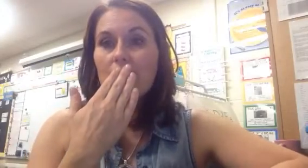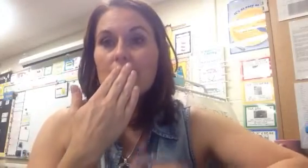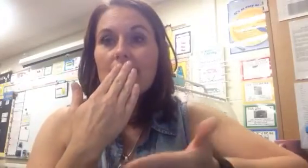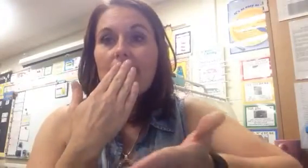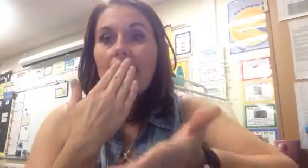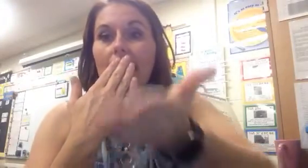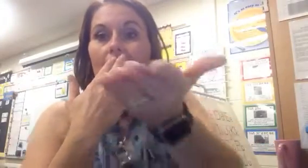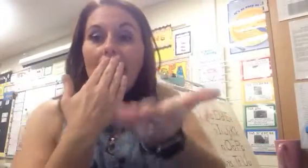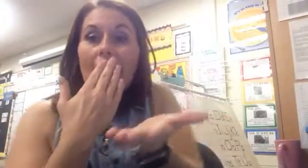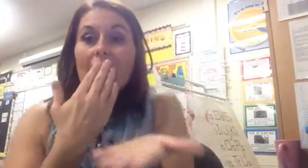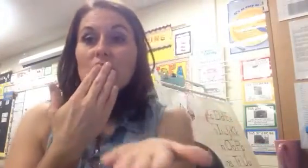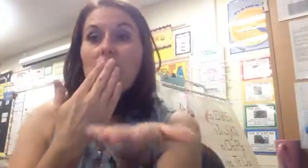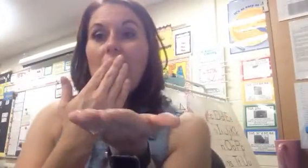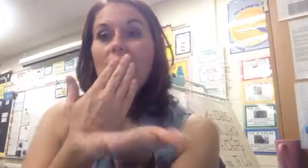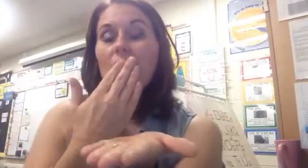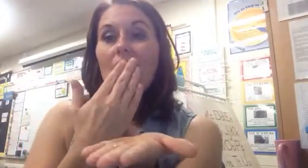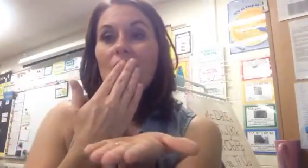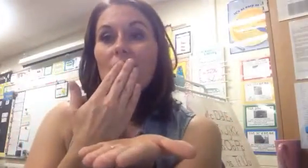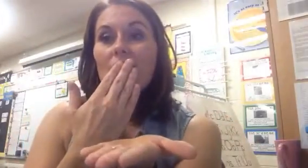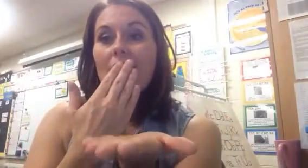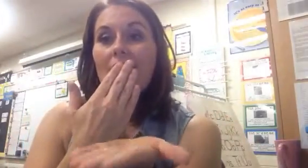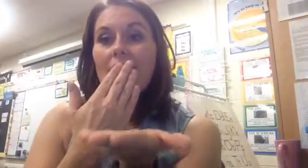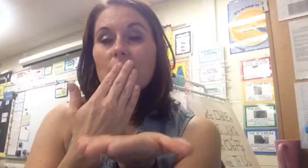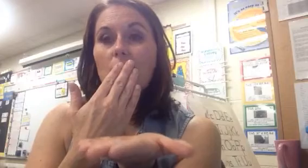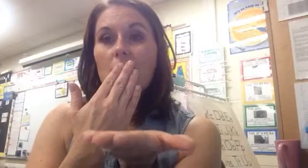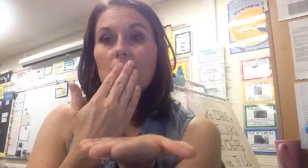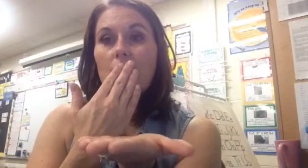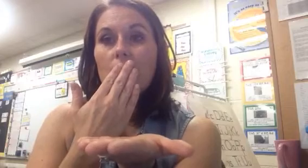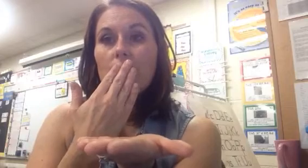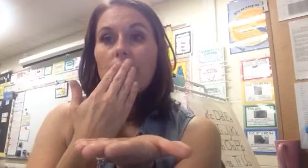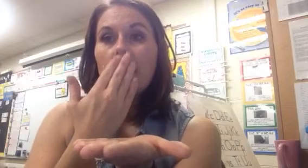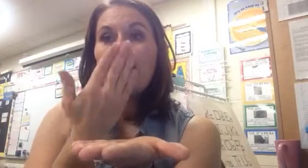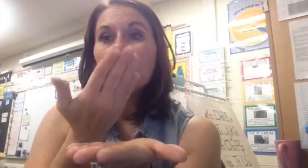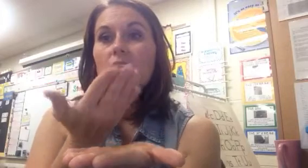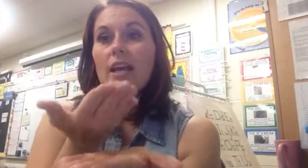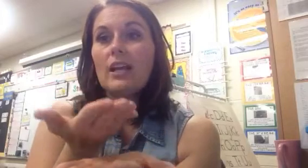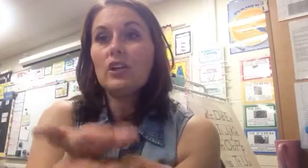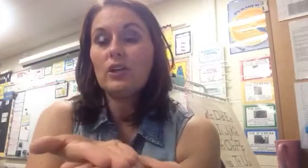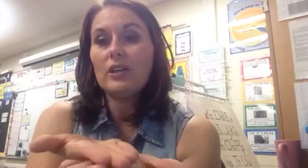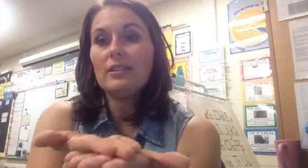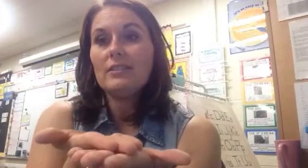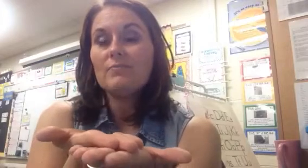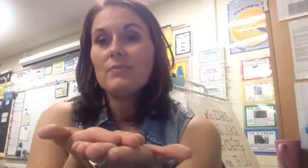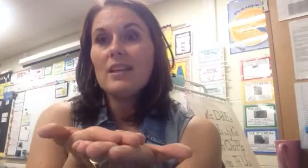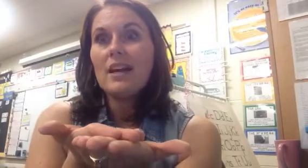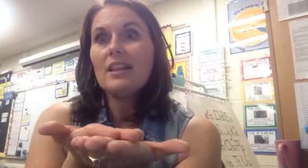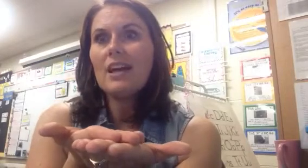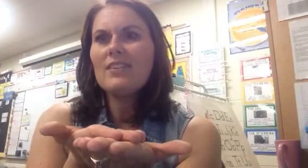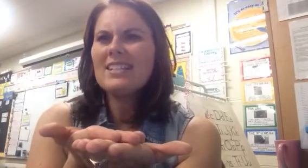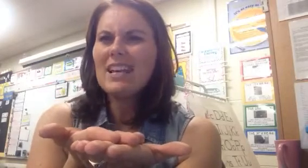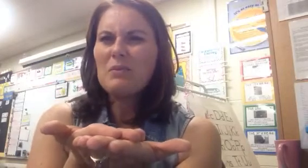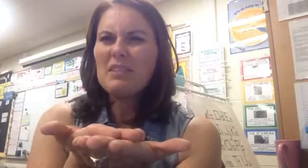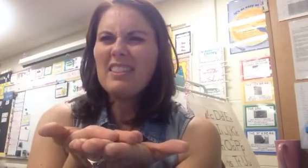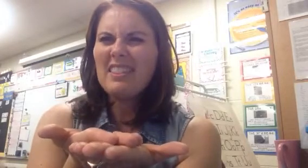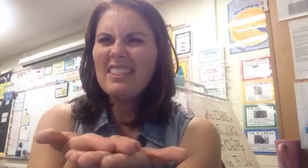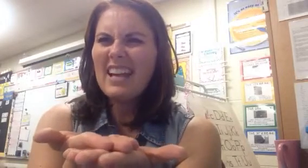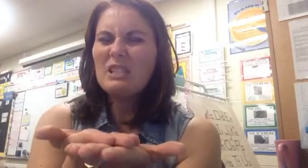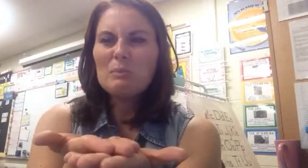lips and you have your other hand palm up and you say good. A lot of us said, well, that's